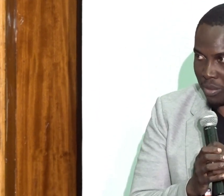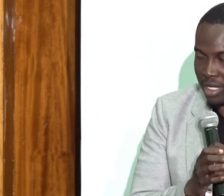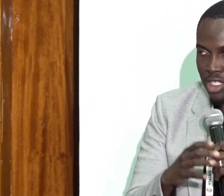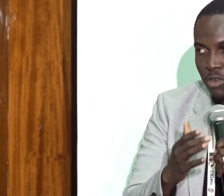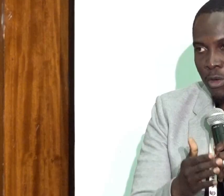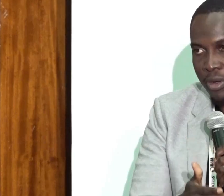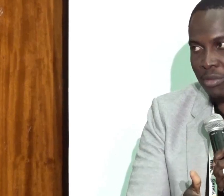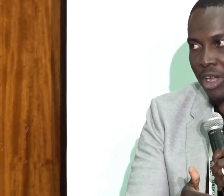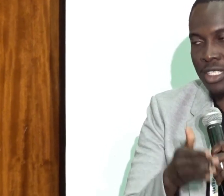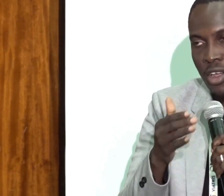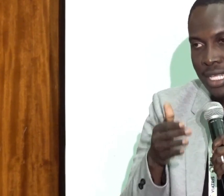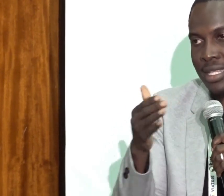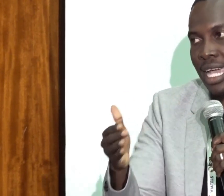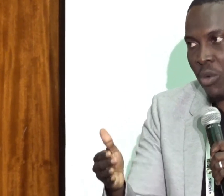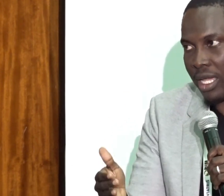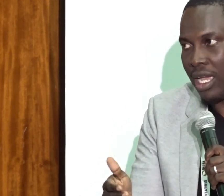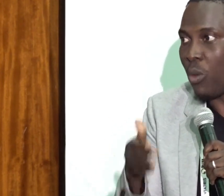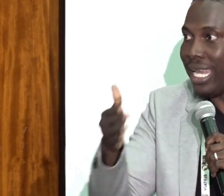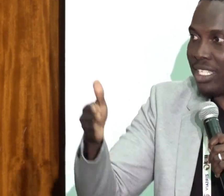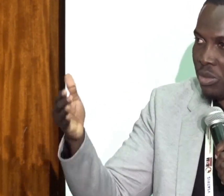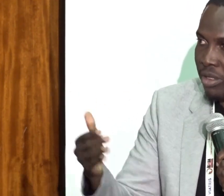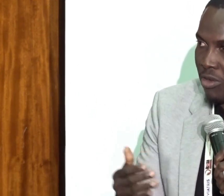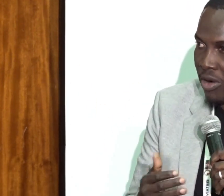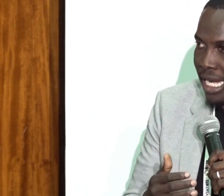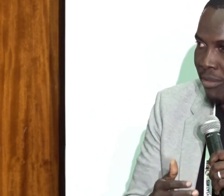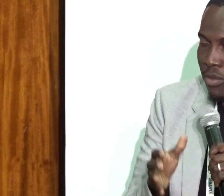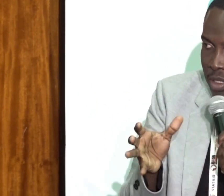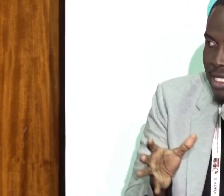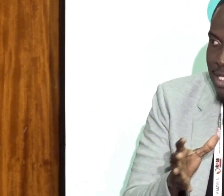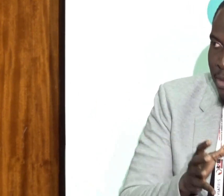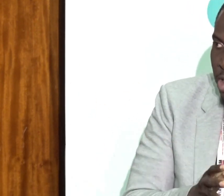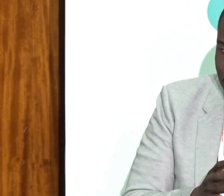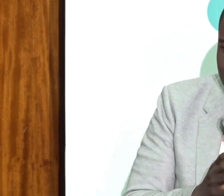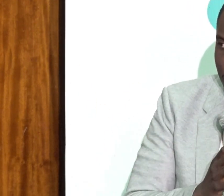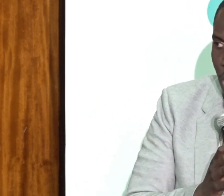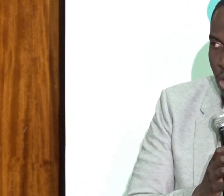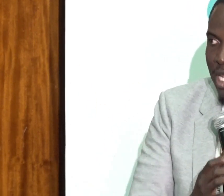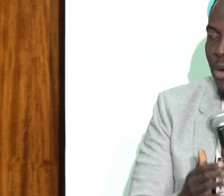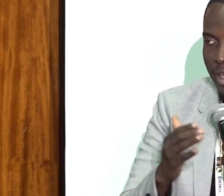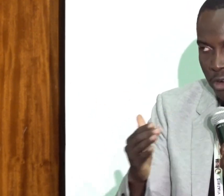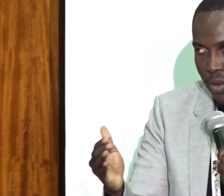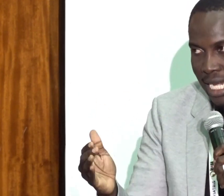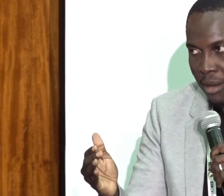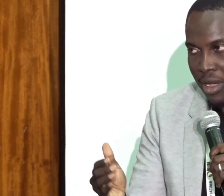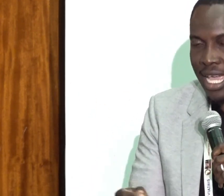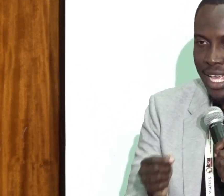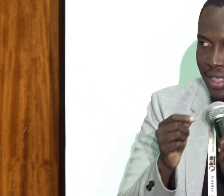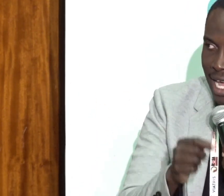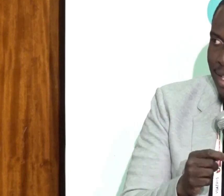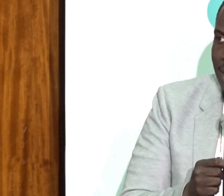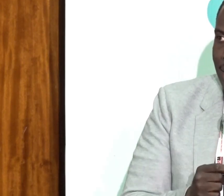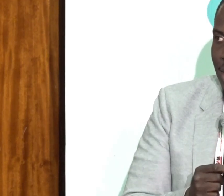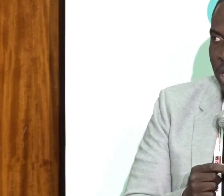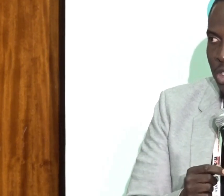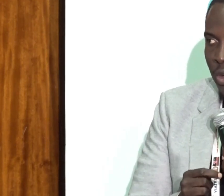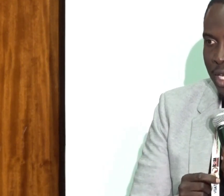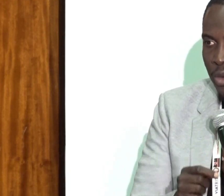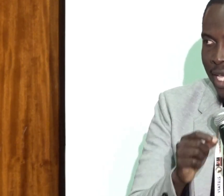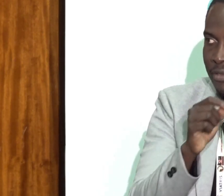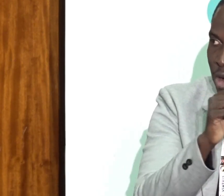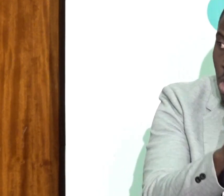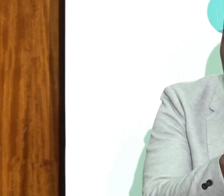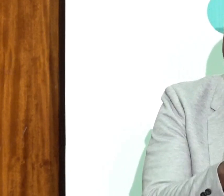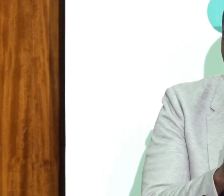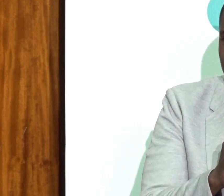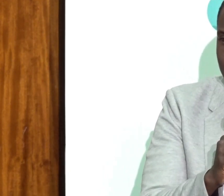they've stopped. So for Primo, as long as they are willing to be following up, since it's a prospective cohort, we are following up. And the other thing that we are doing,